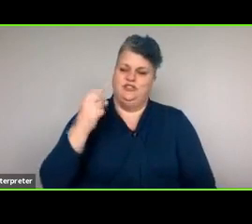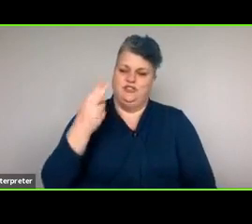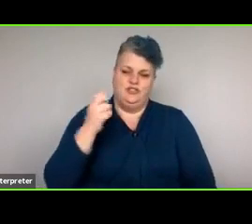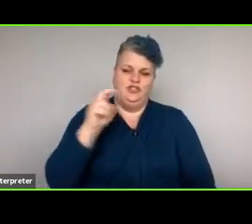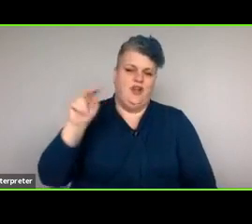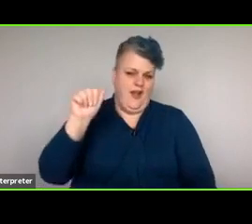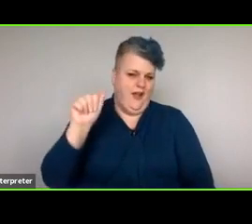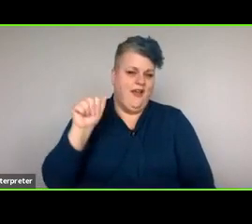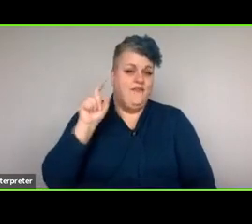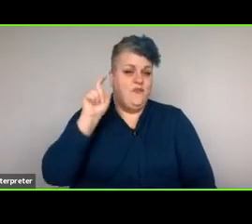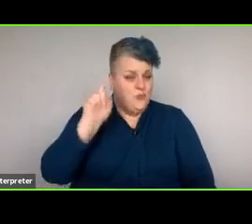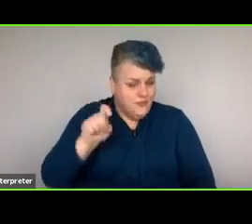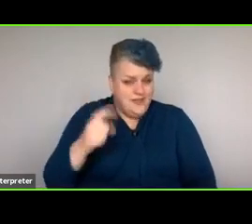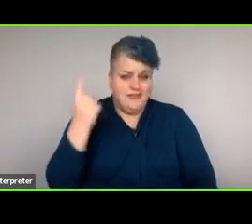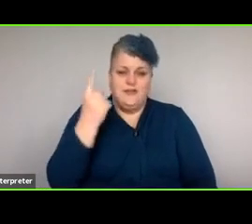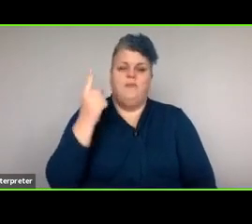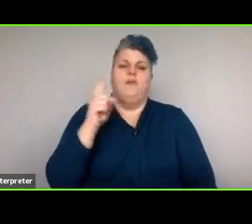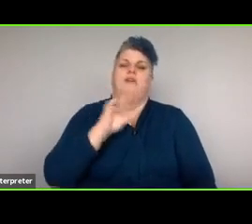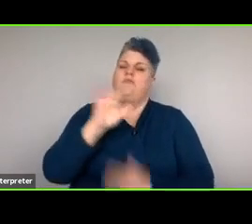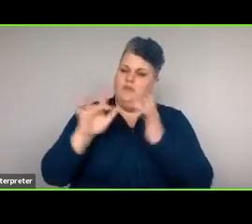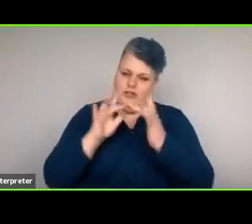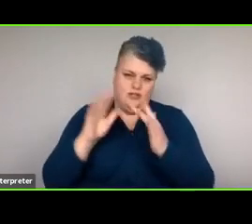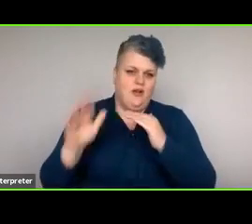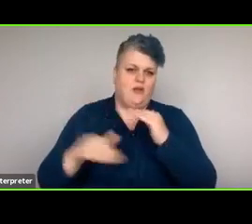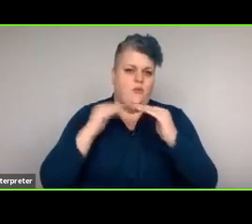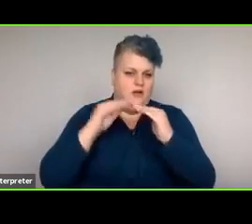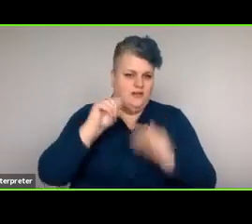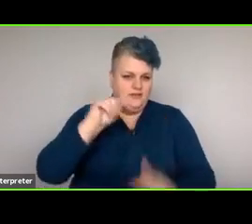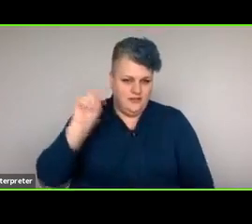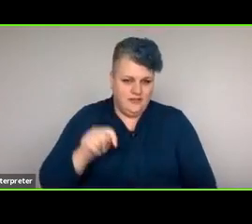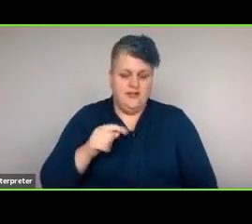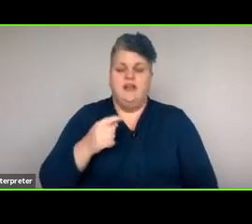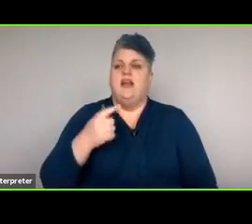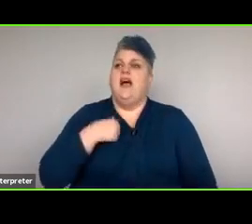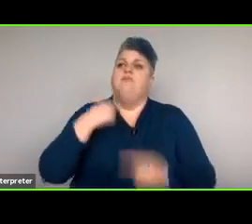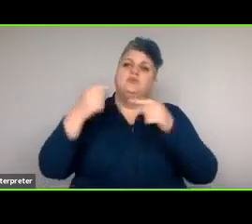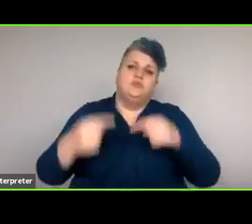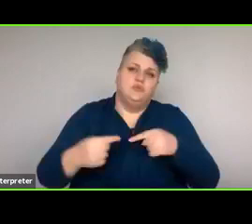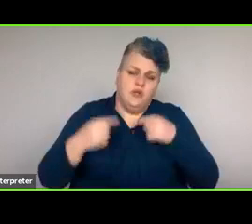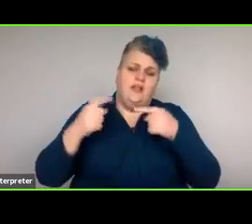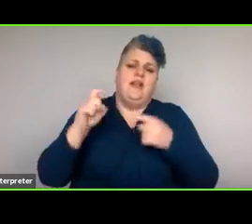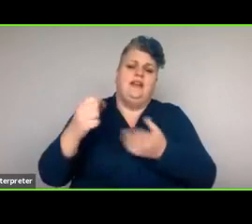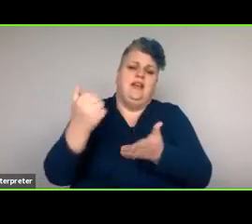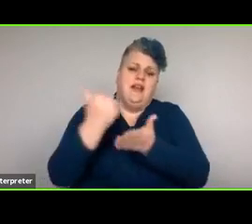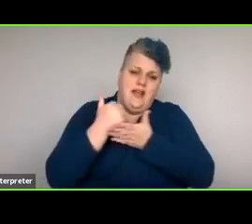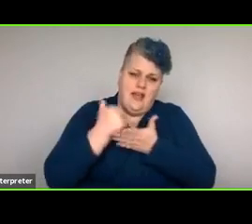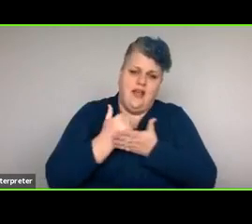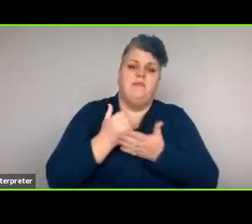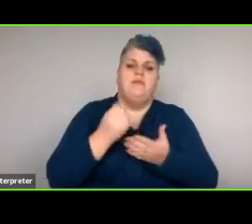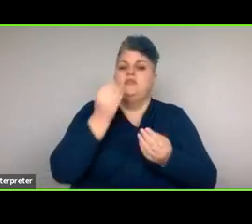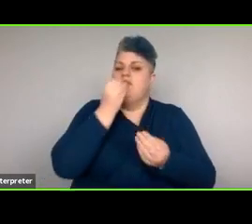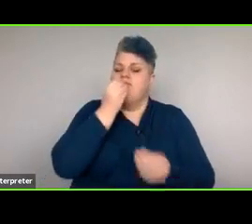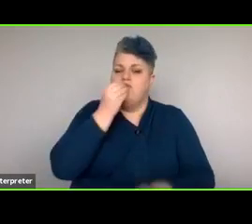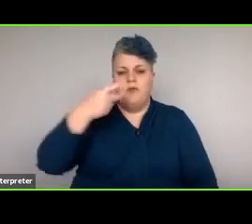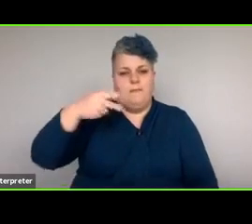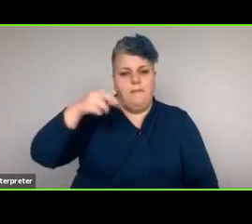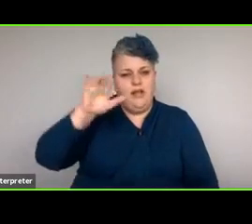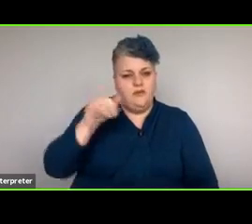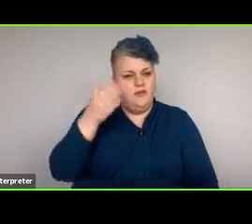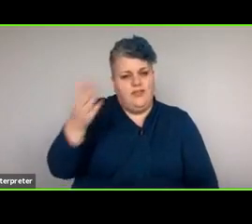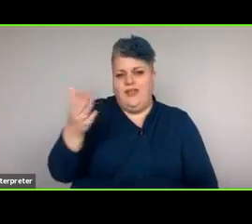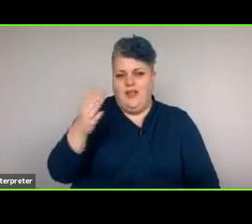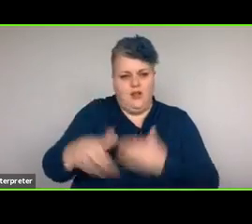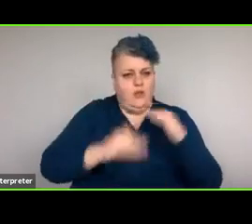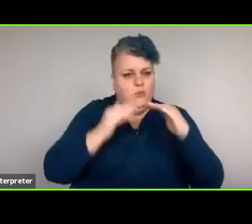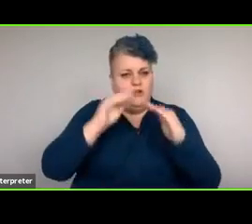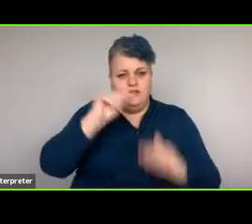you need to reach out to Equality Toledo and say that you're struggling with food insecurity, there's a food pantry that Equality Toledo operates. Perhaps